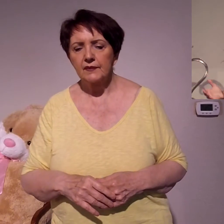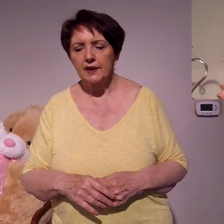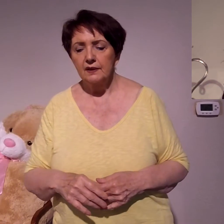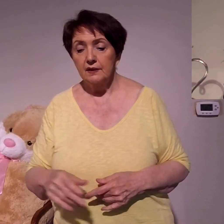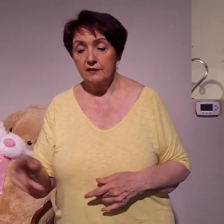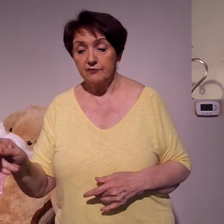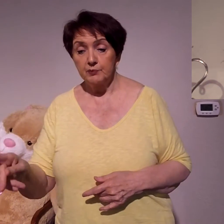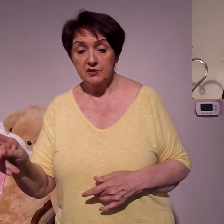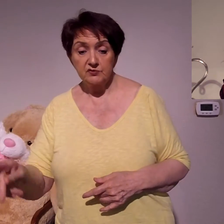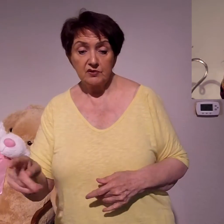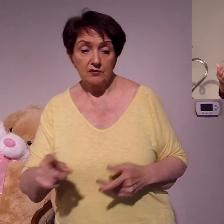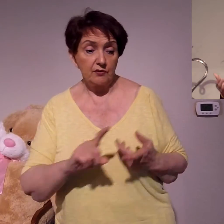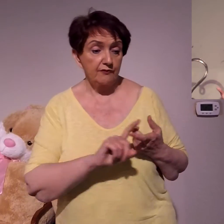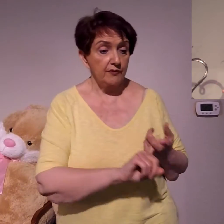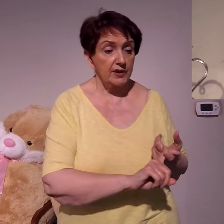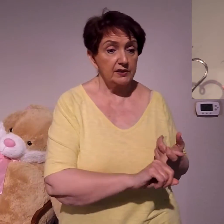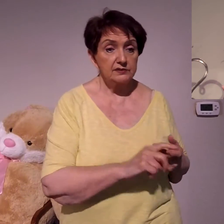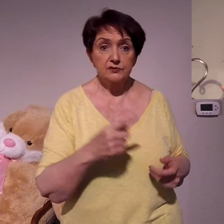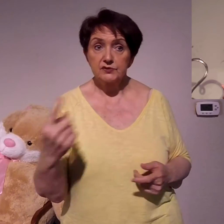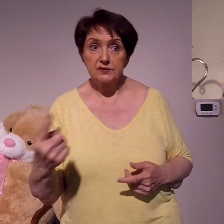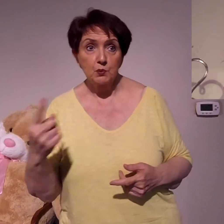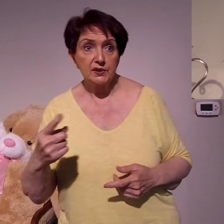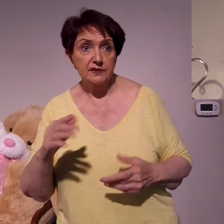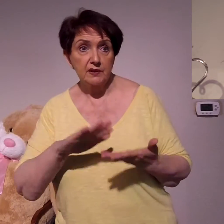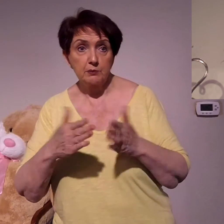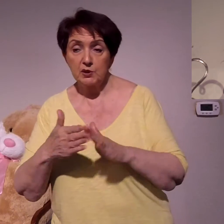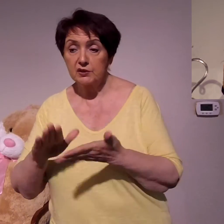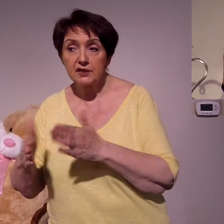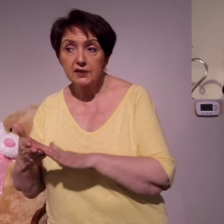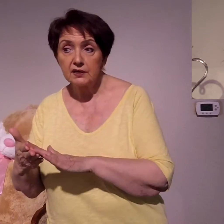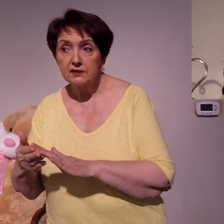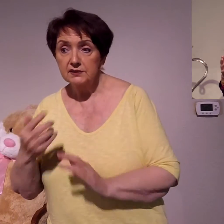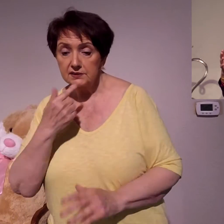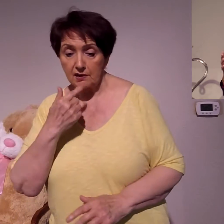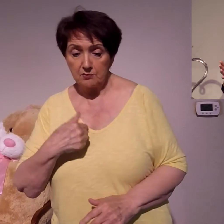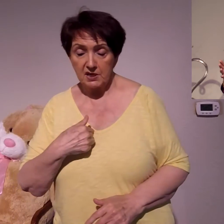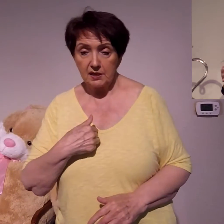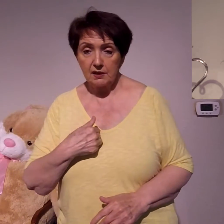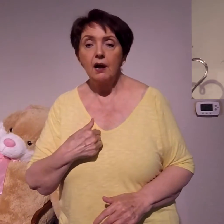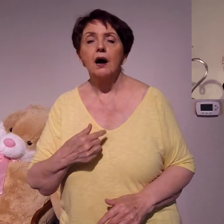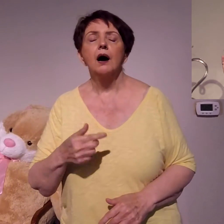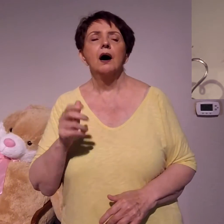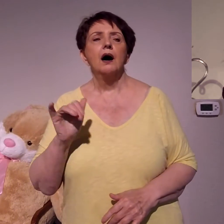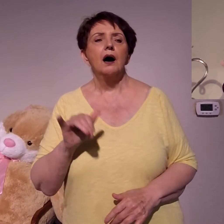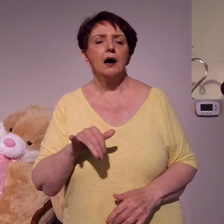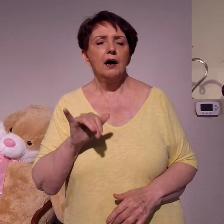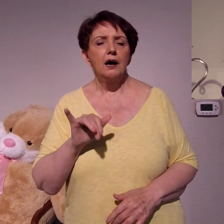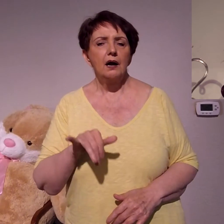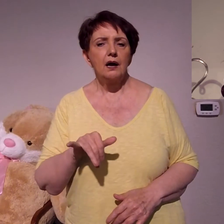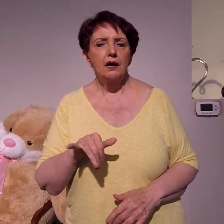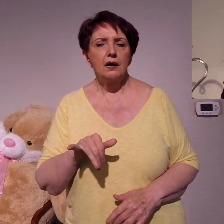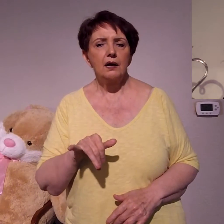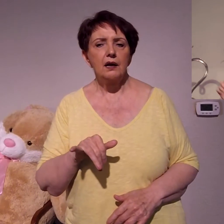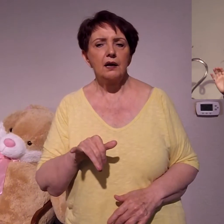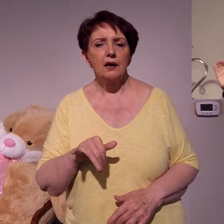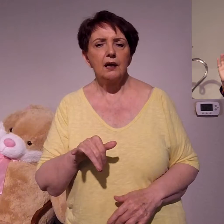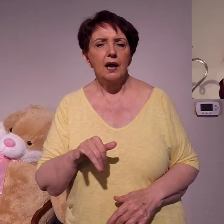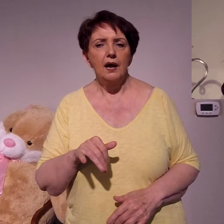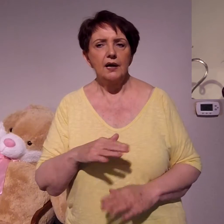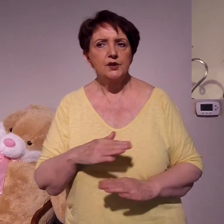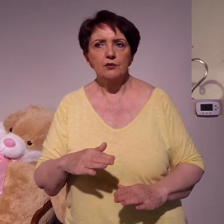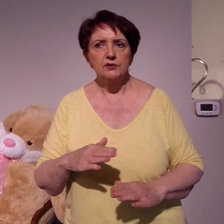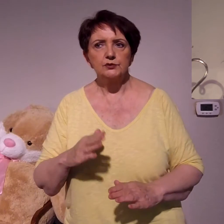Petra or by friends or by this community, the members of this community, I'm like, and I don't go straight to defense. I